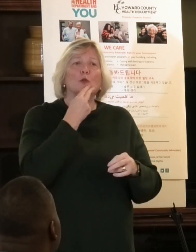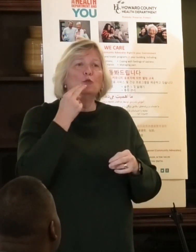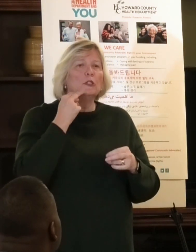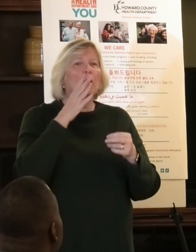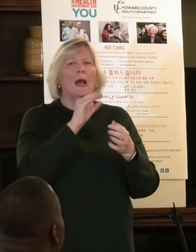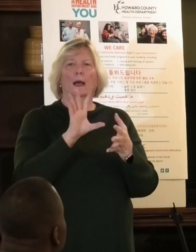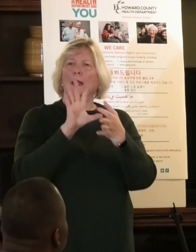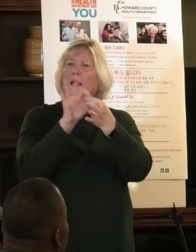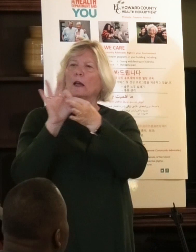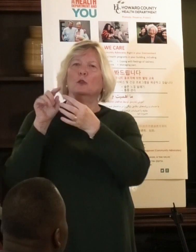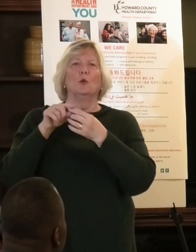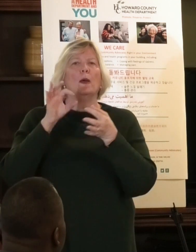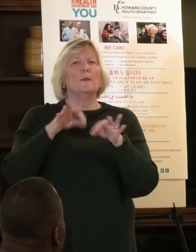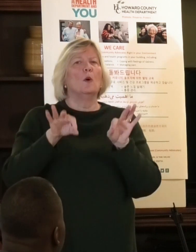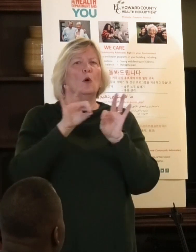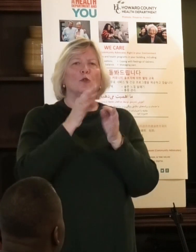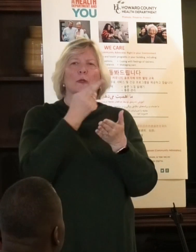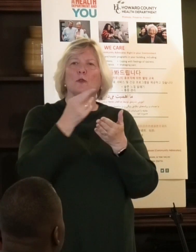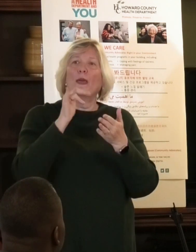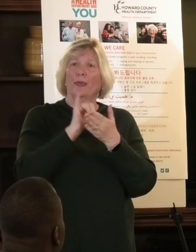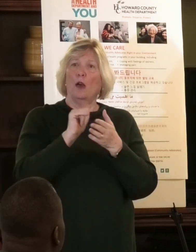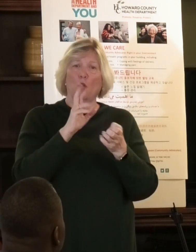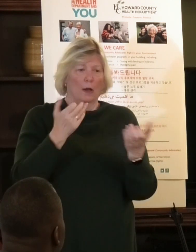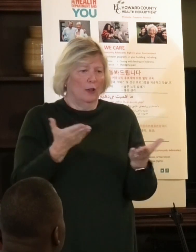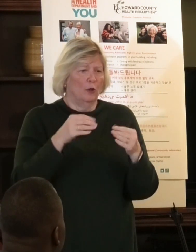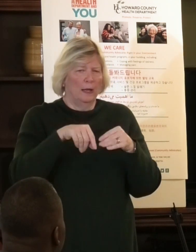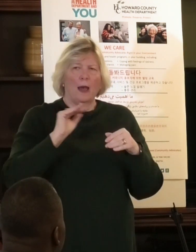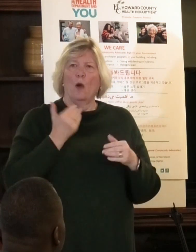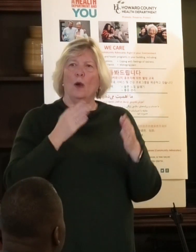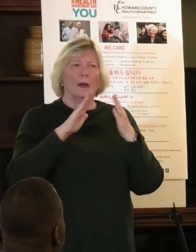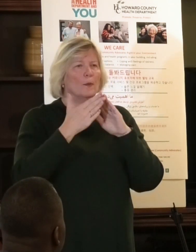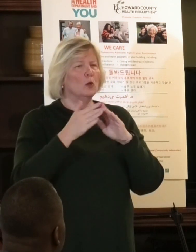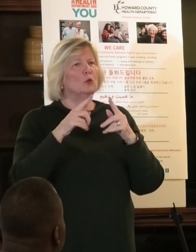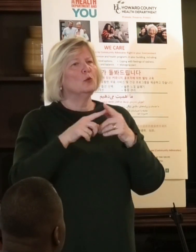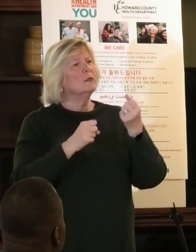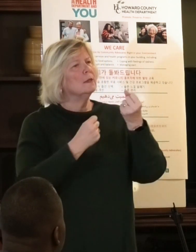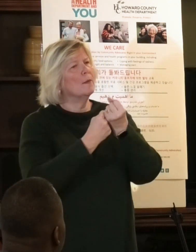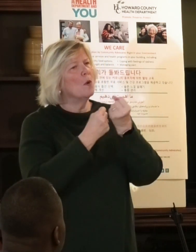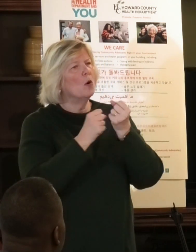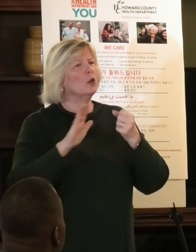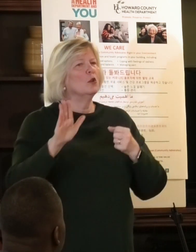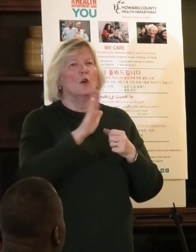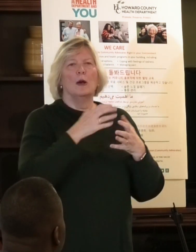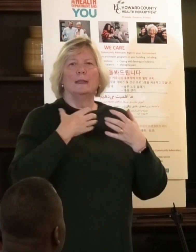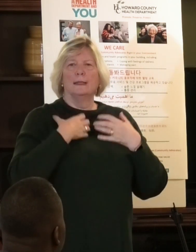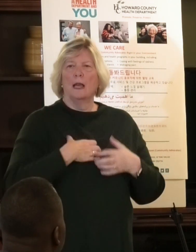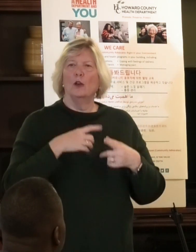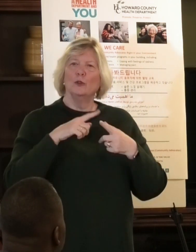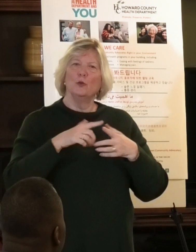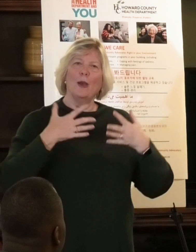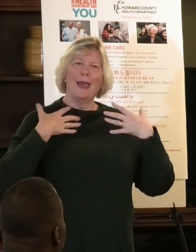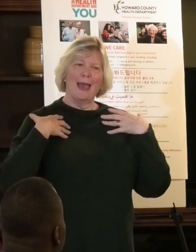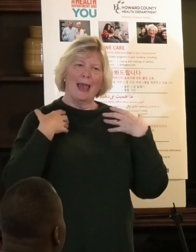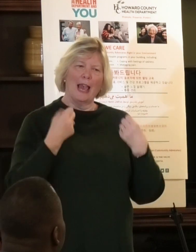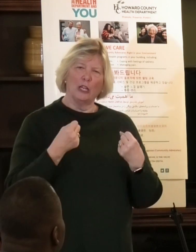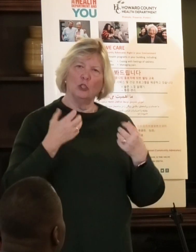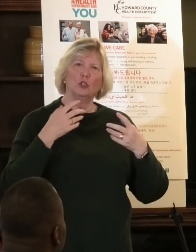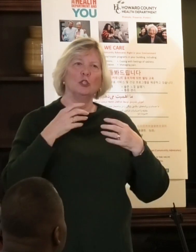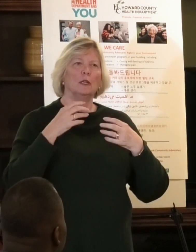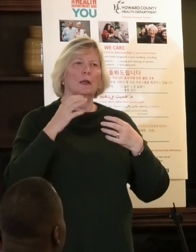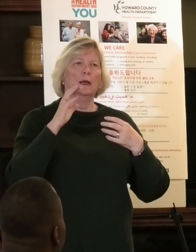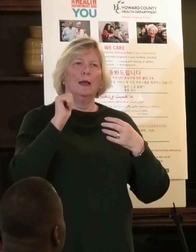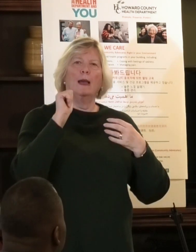to important resources that exist here in our community to support your desire to age healthy in our